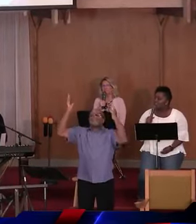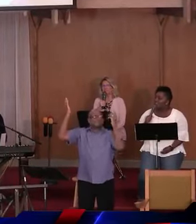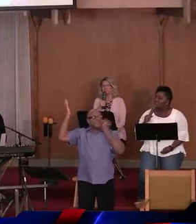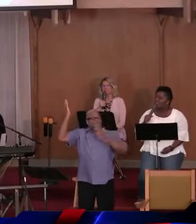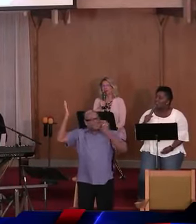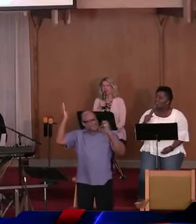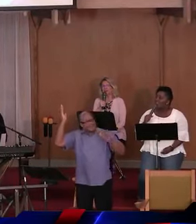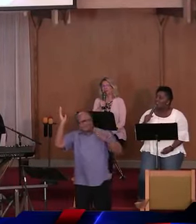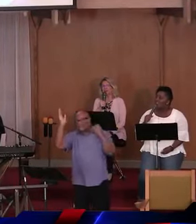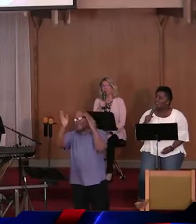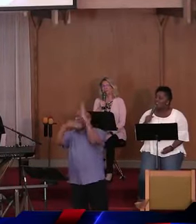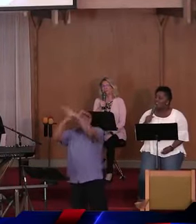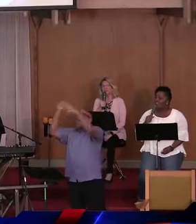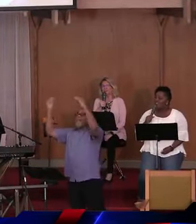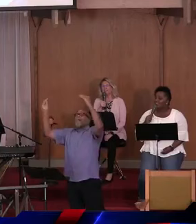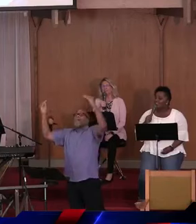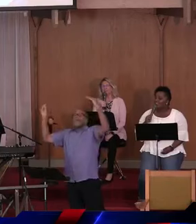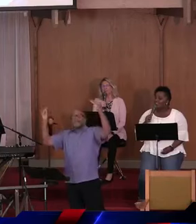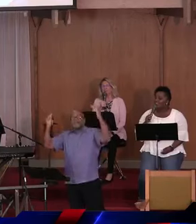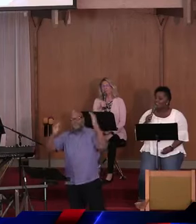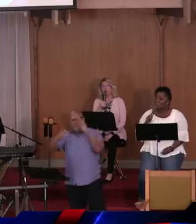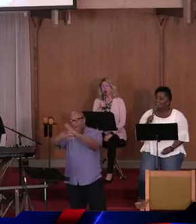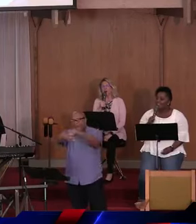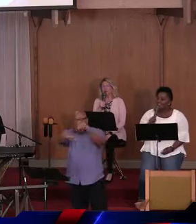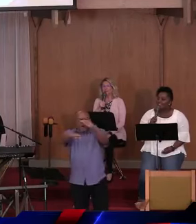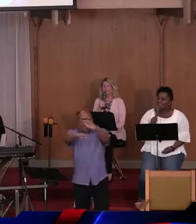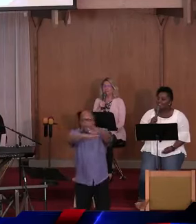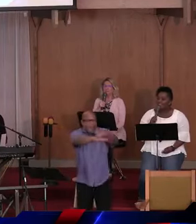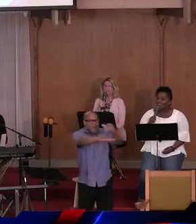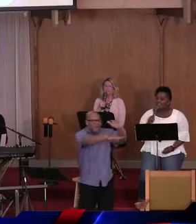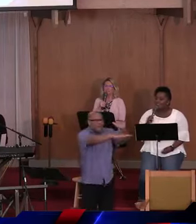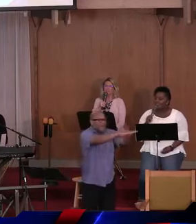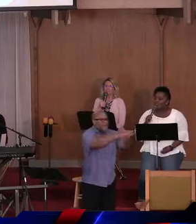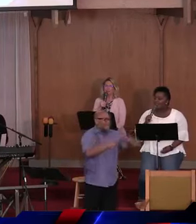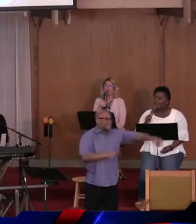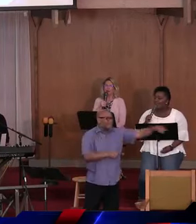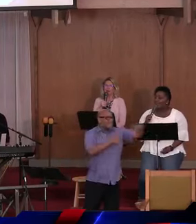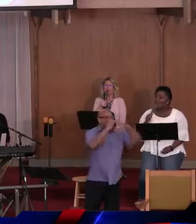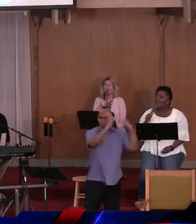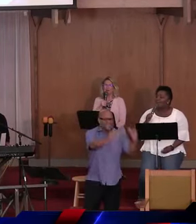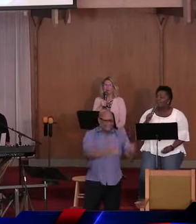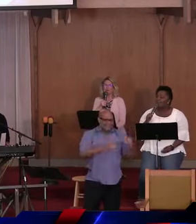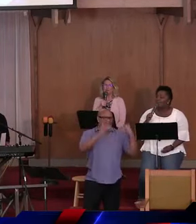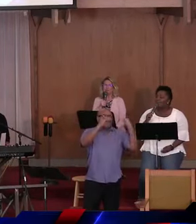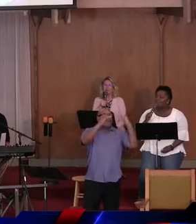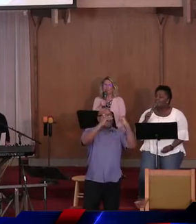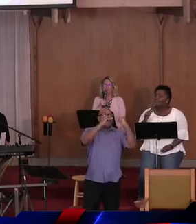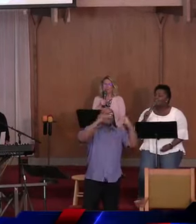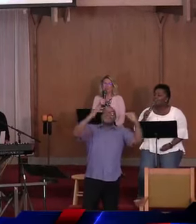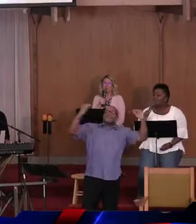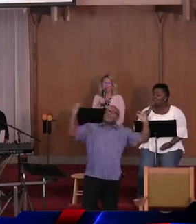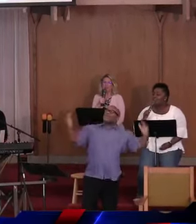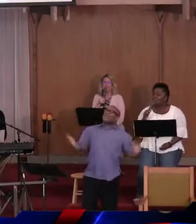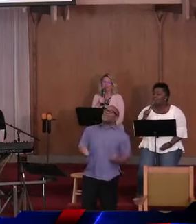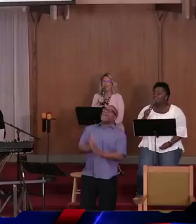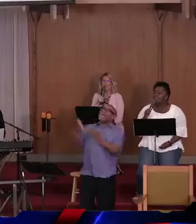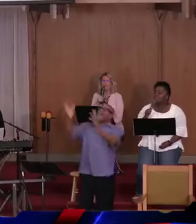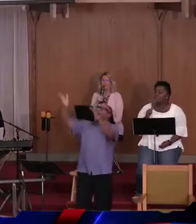Oh, Zion is calling us to a higher place